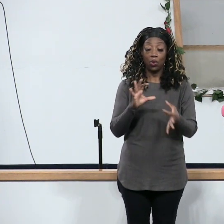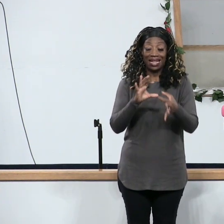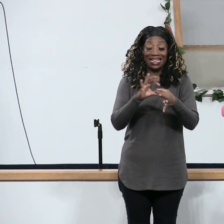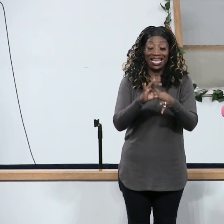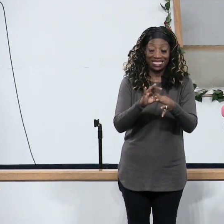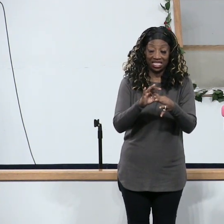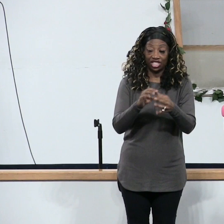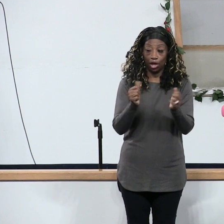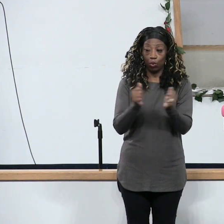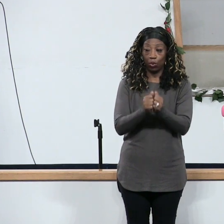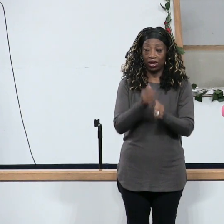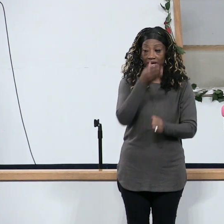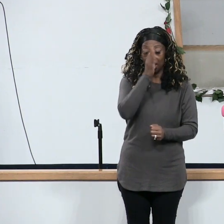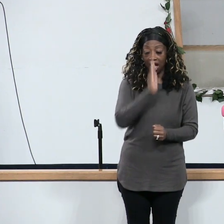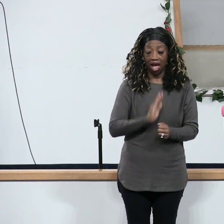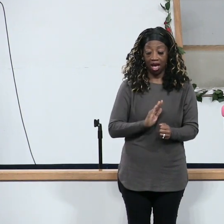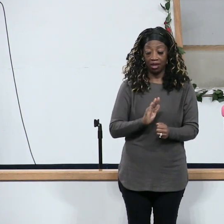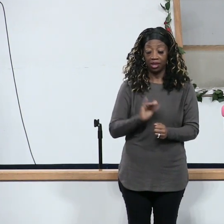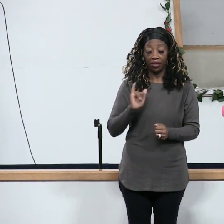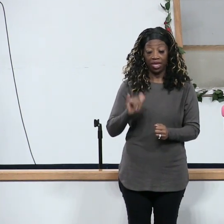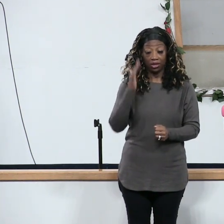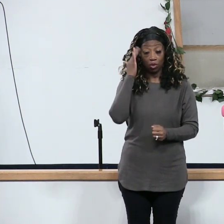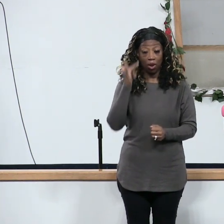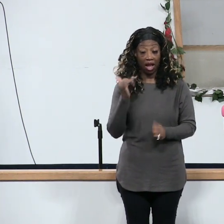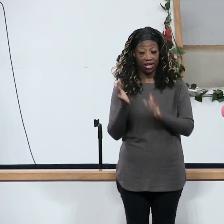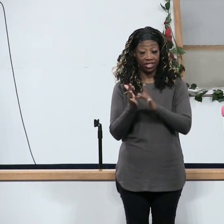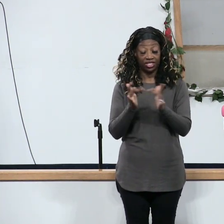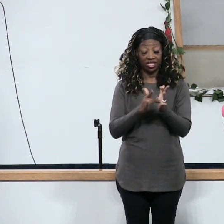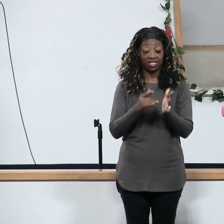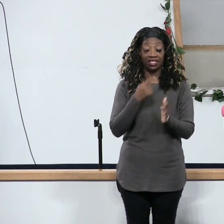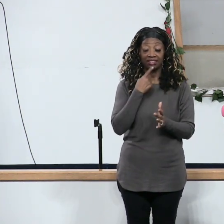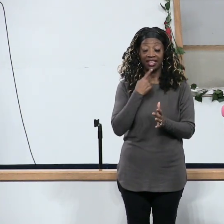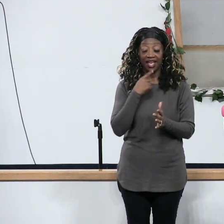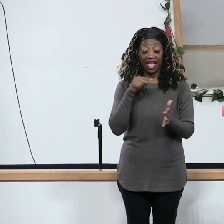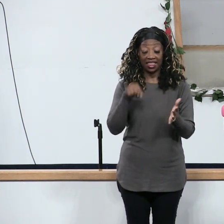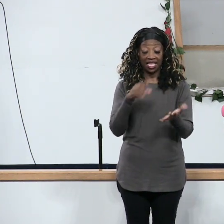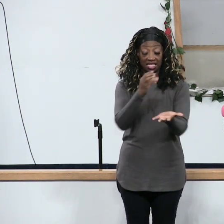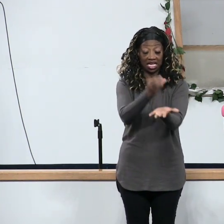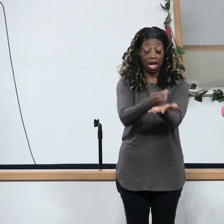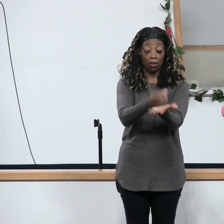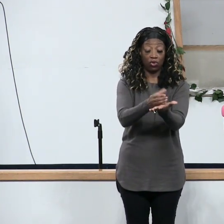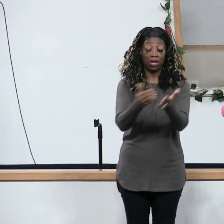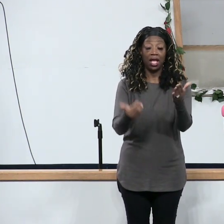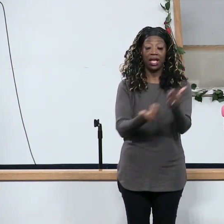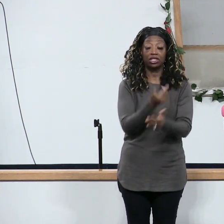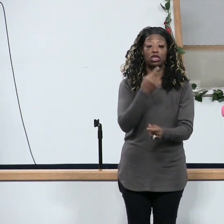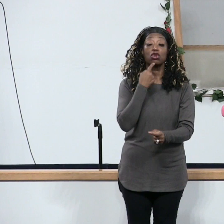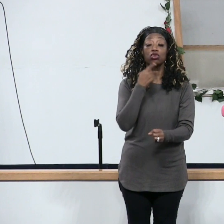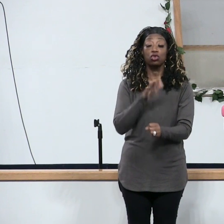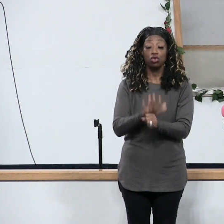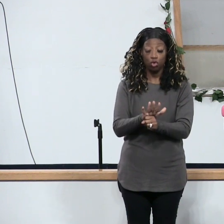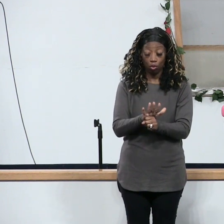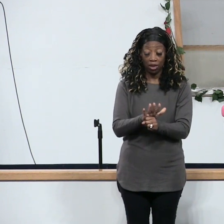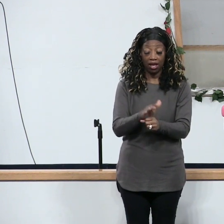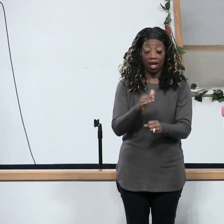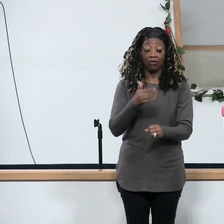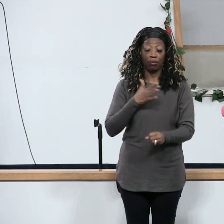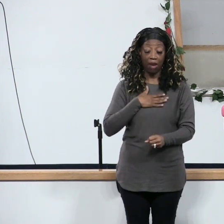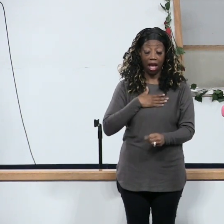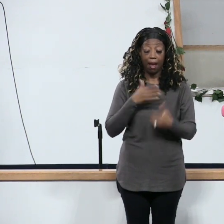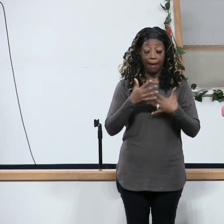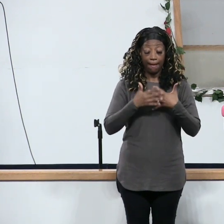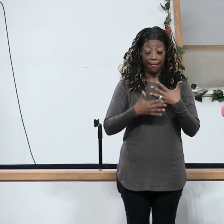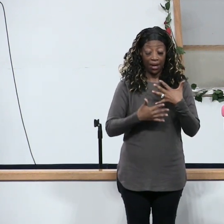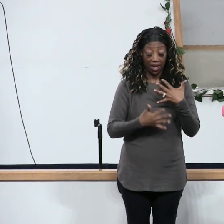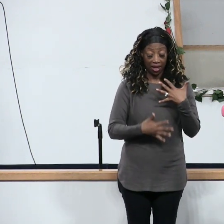God. That's why Jesus says in verse 20, he says, this cup is the new covenant in my blood, which